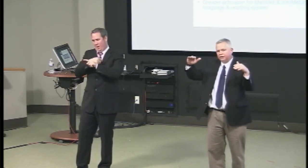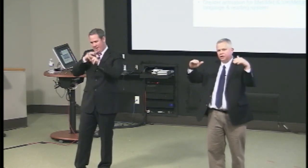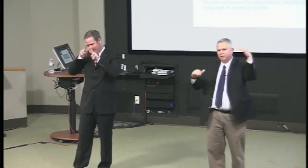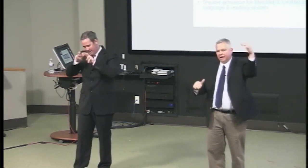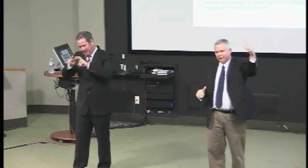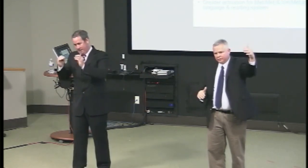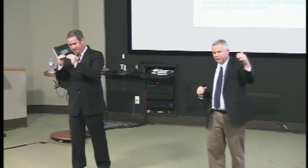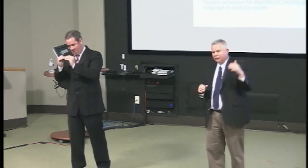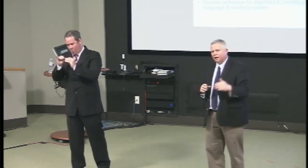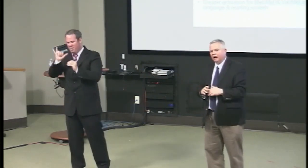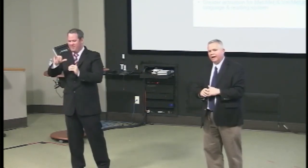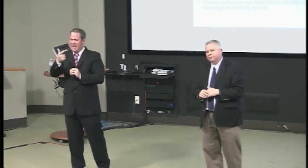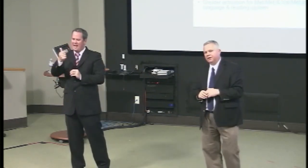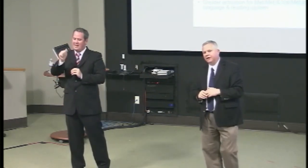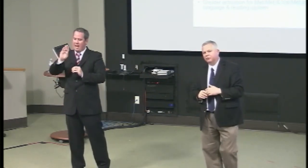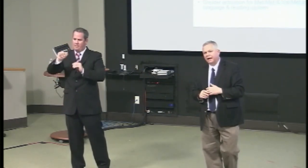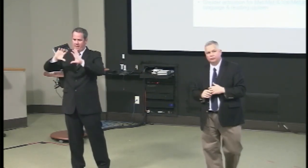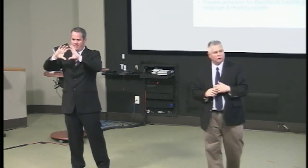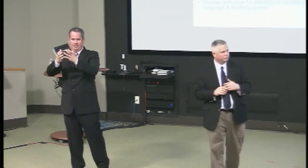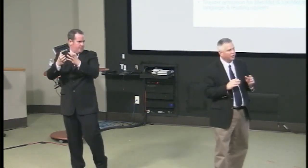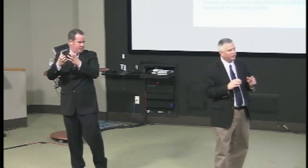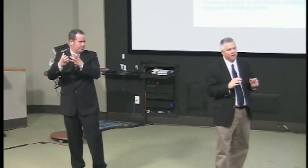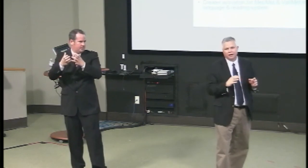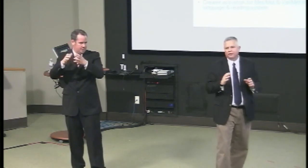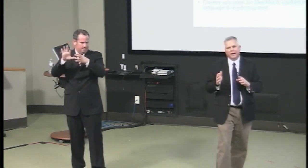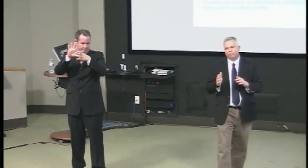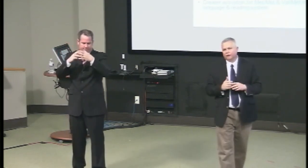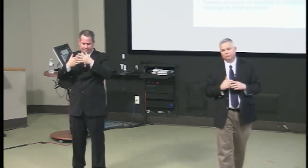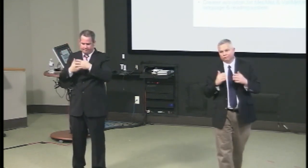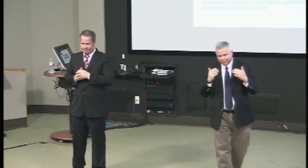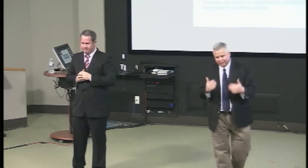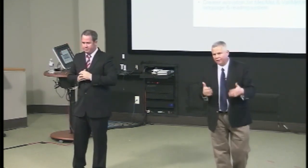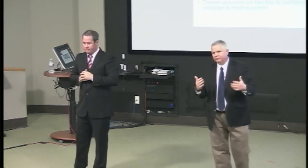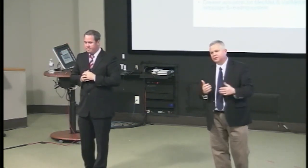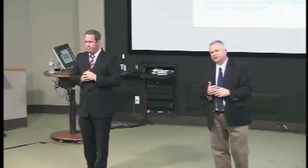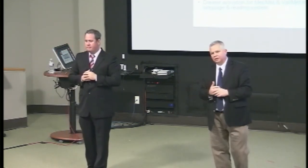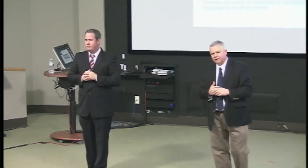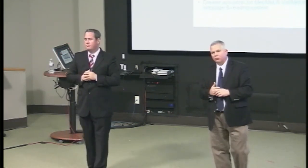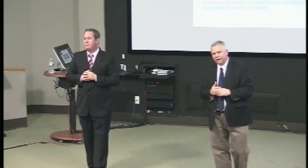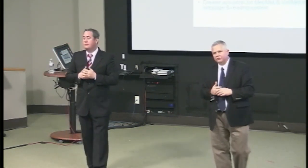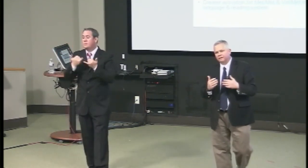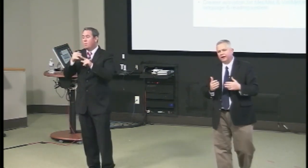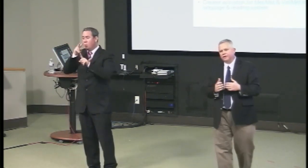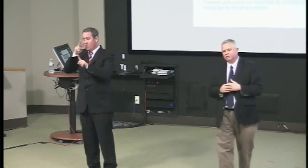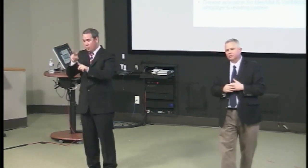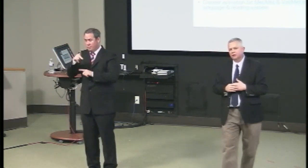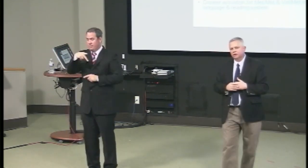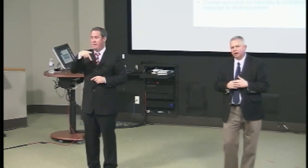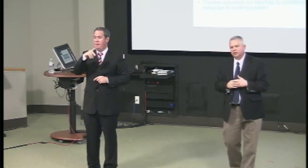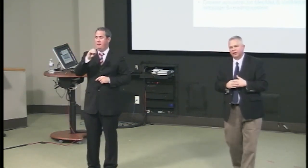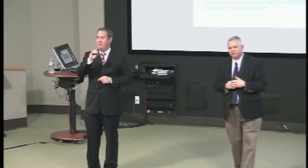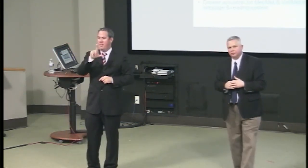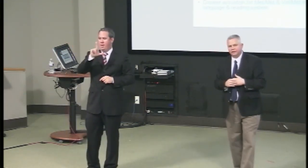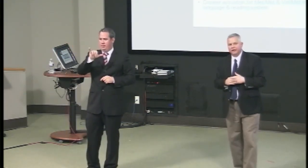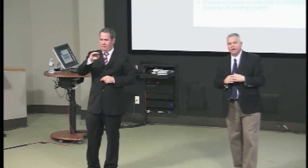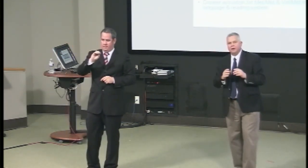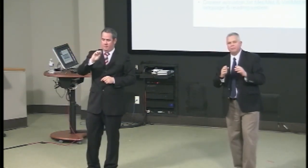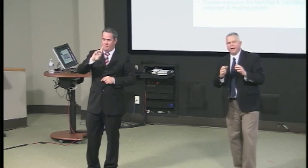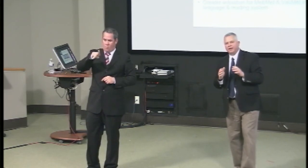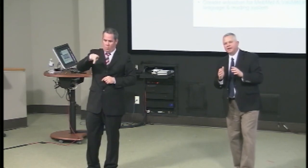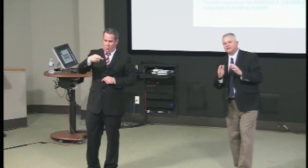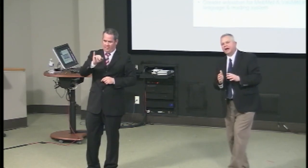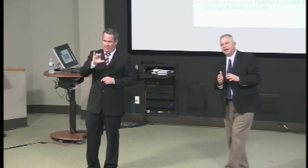there, GABA expression, and behavioral outcomes. But that work unfortunately awaits the final collection